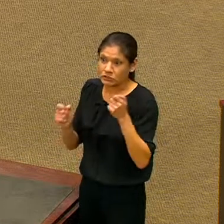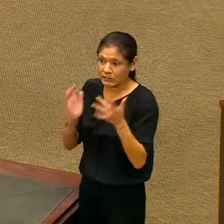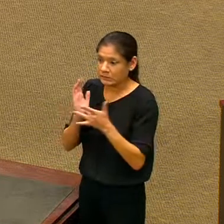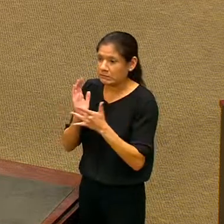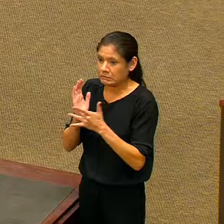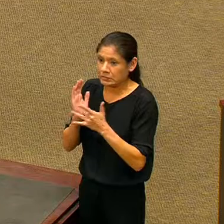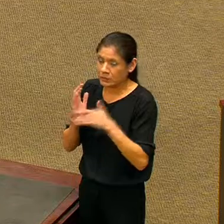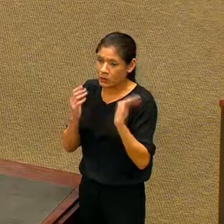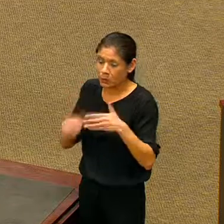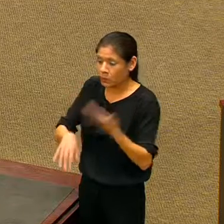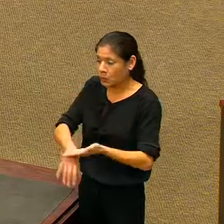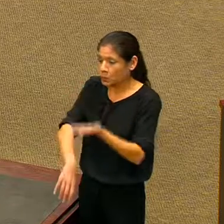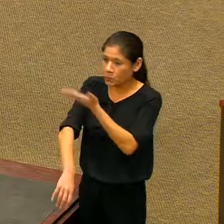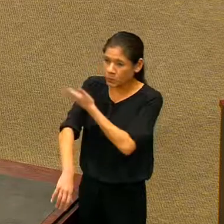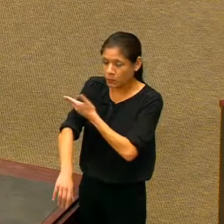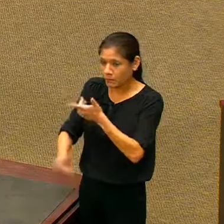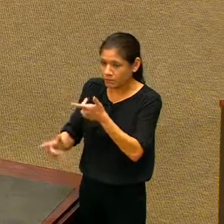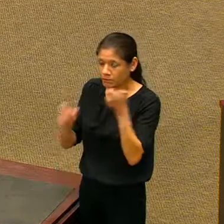technology improves.